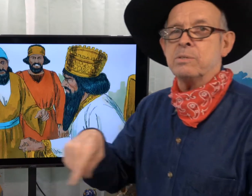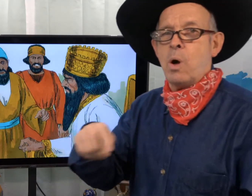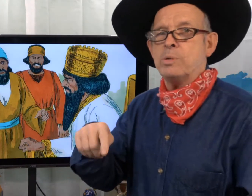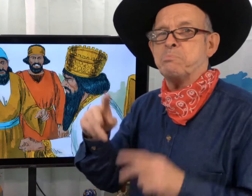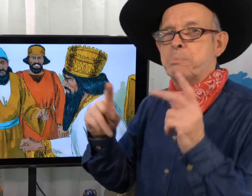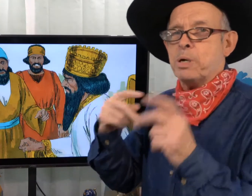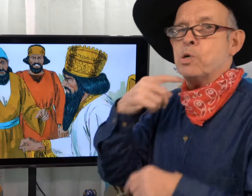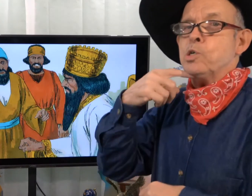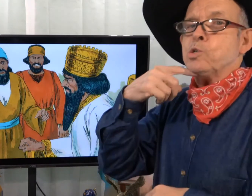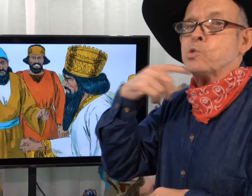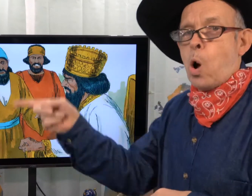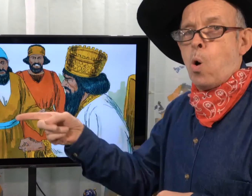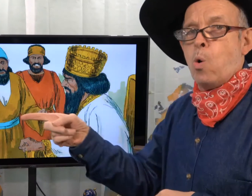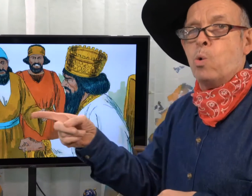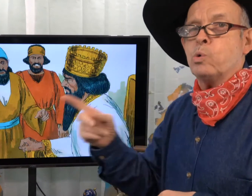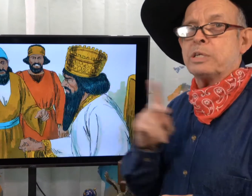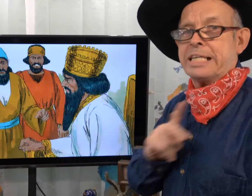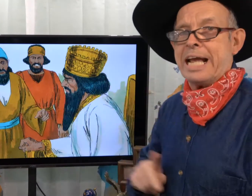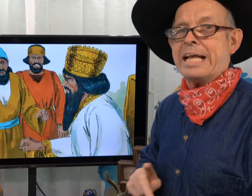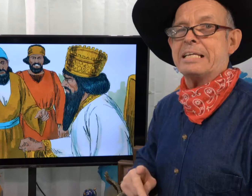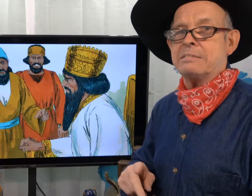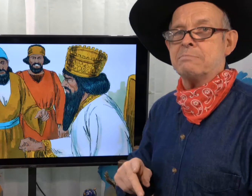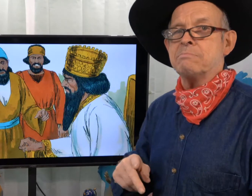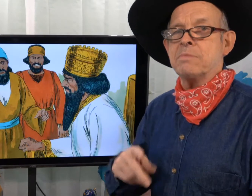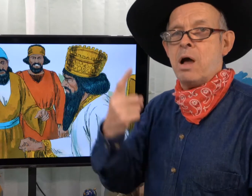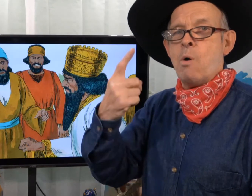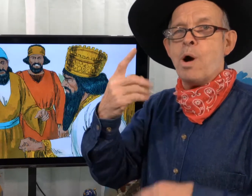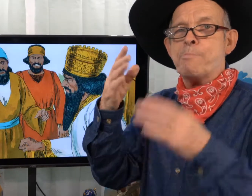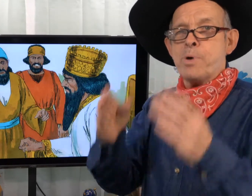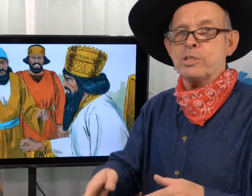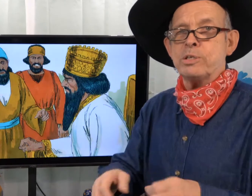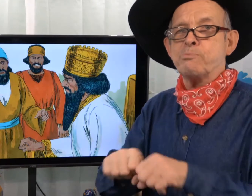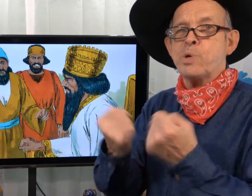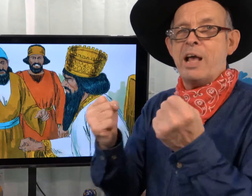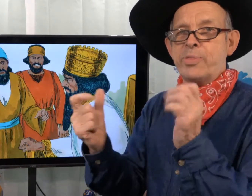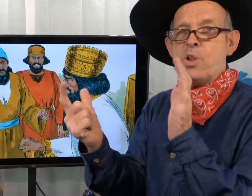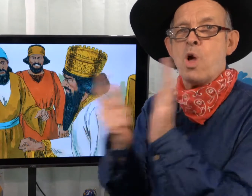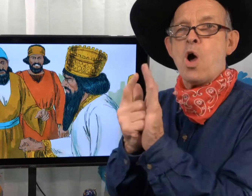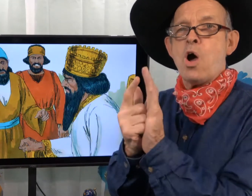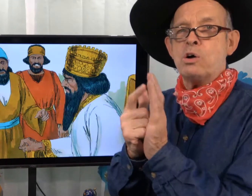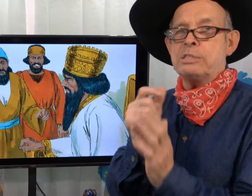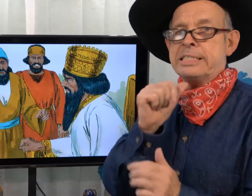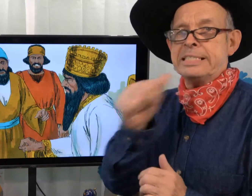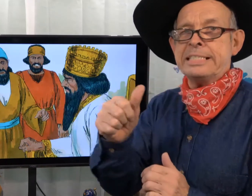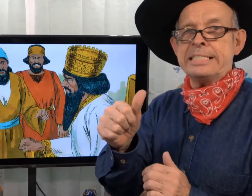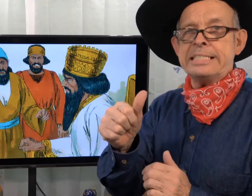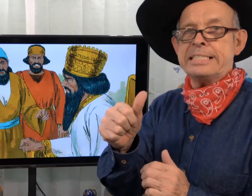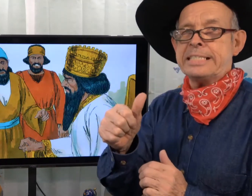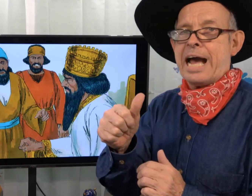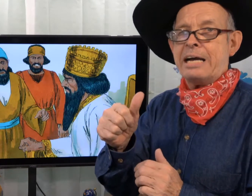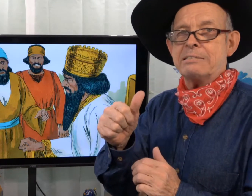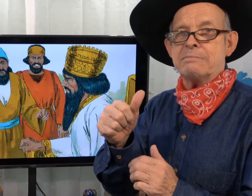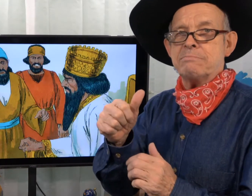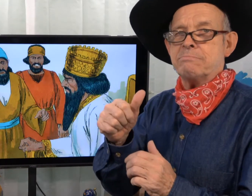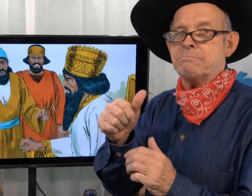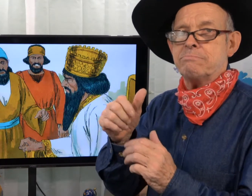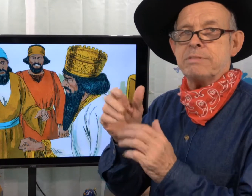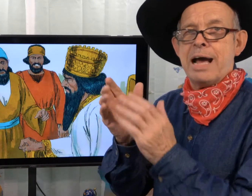Those people told King, one person break the law, he not